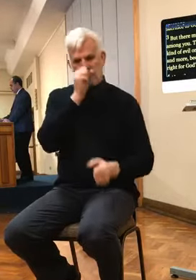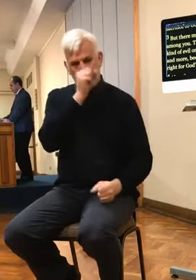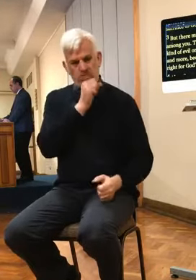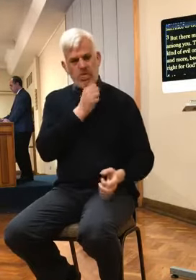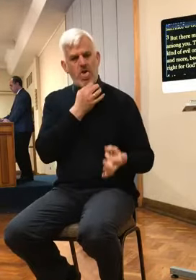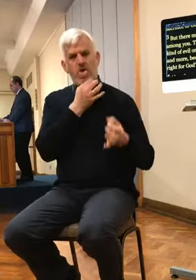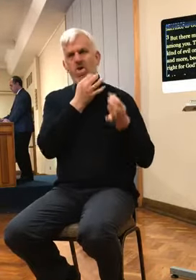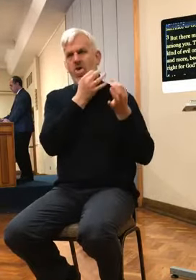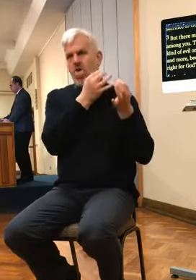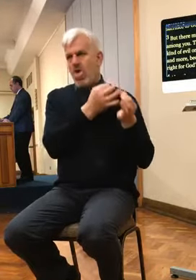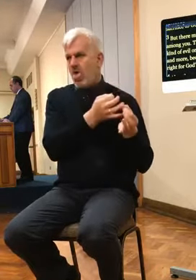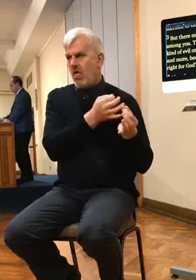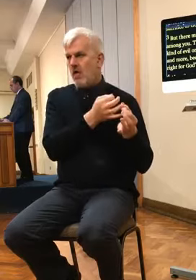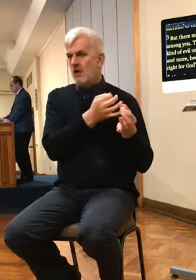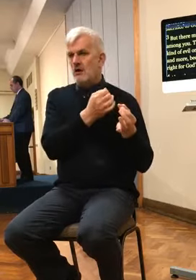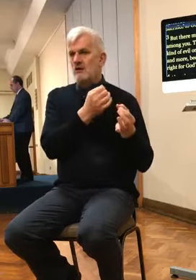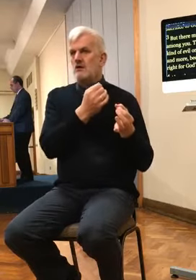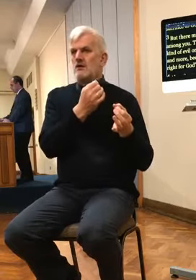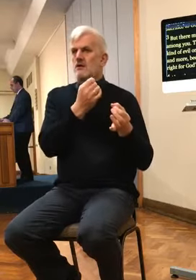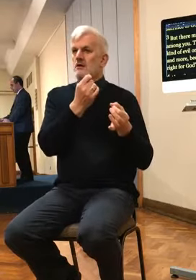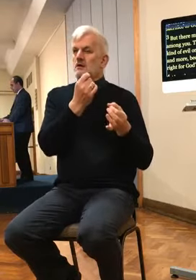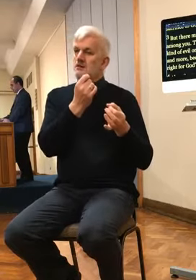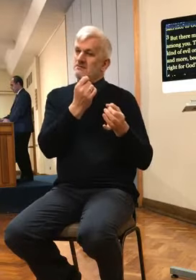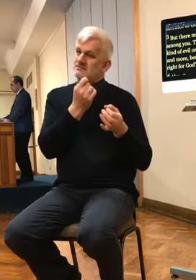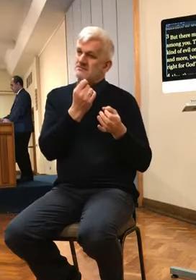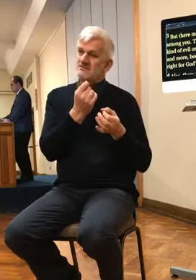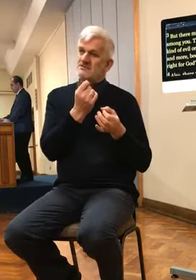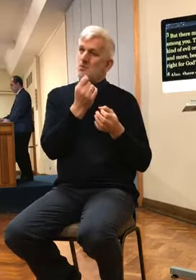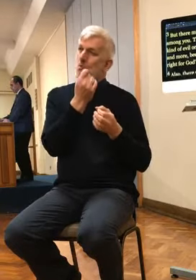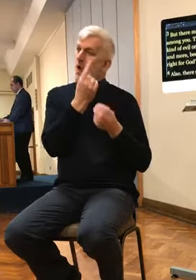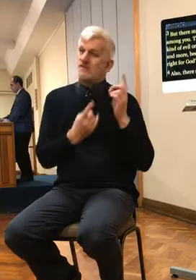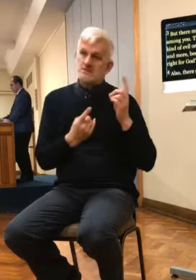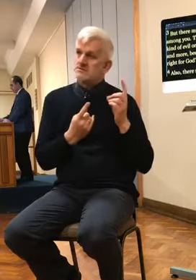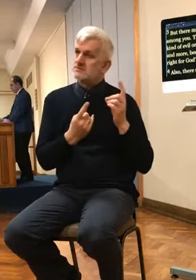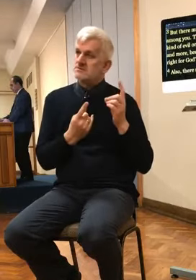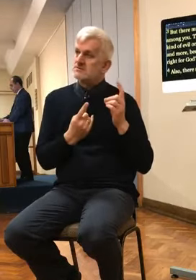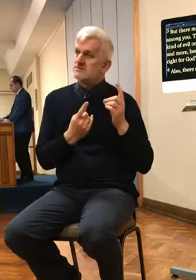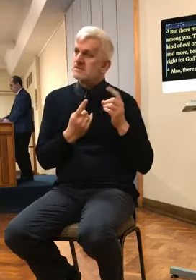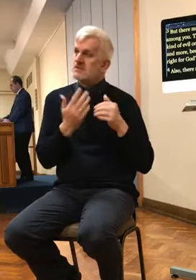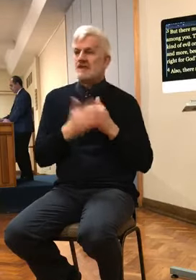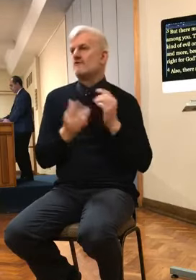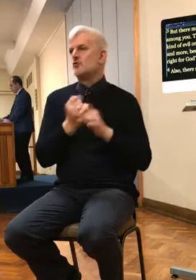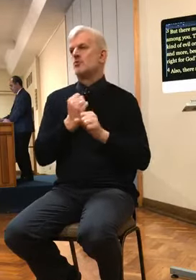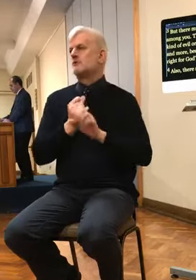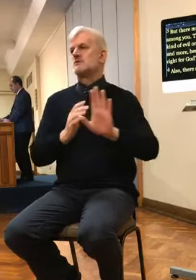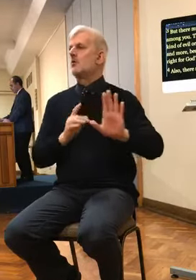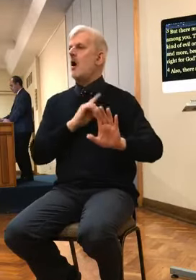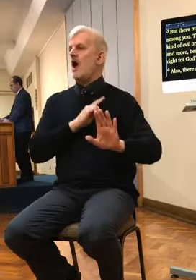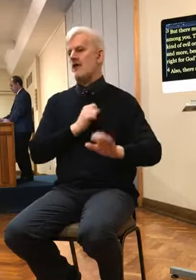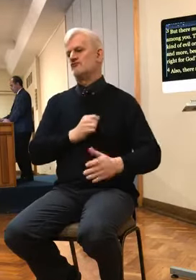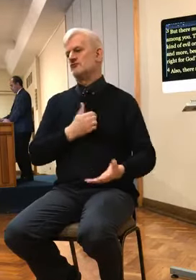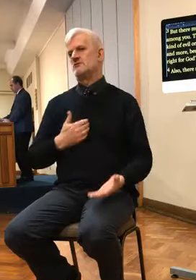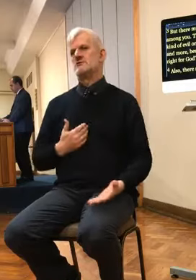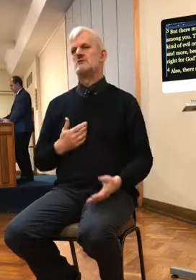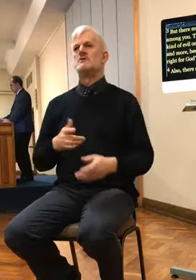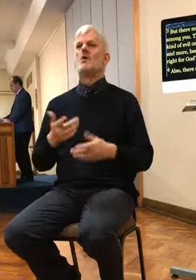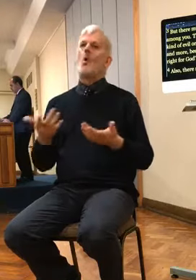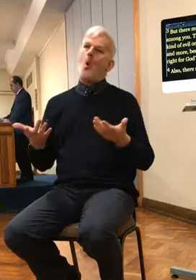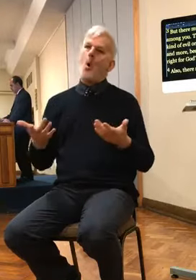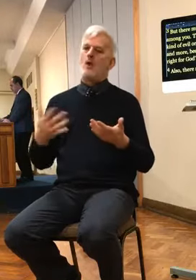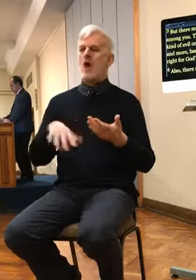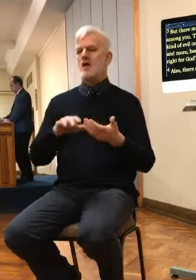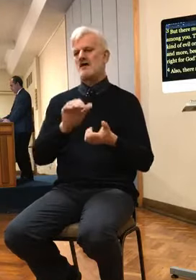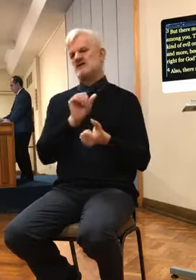be once named among you as becometh saints, neither filthiness, nor